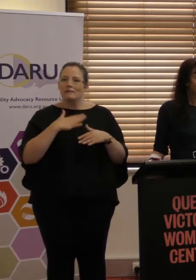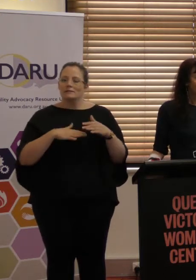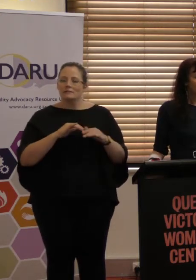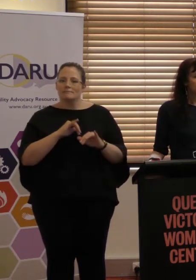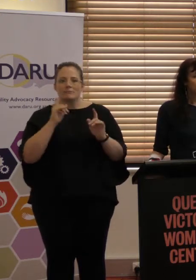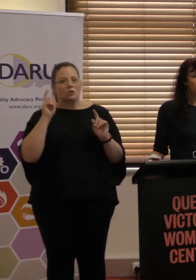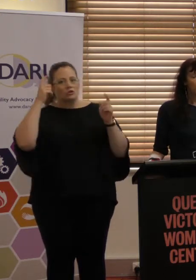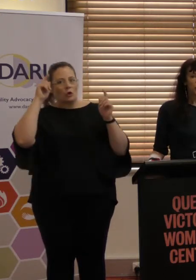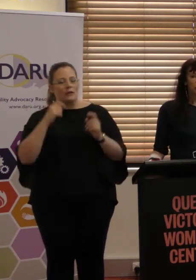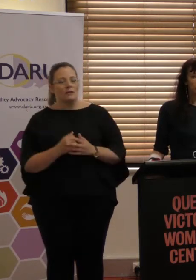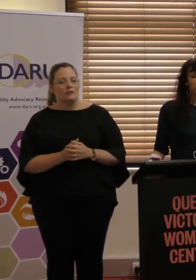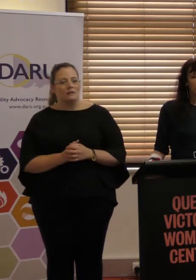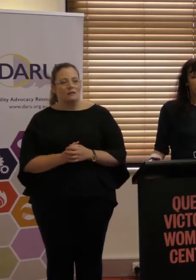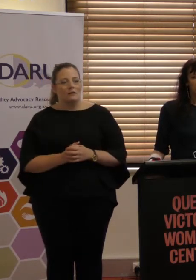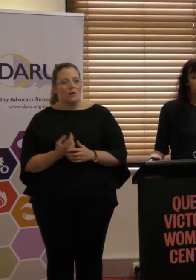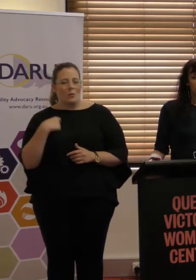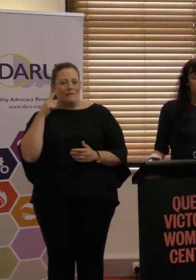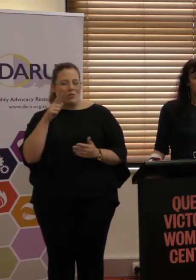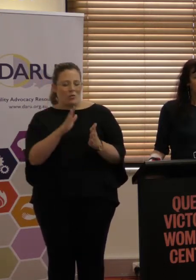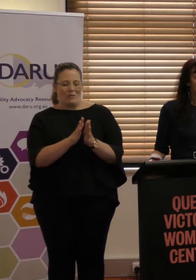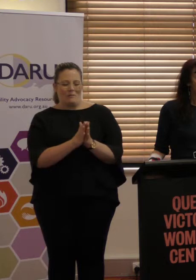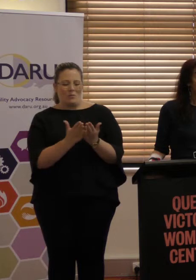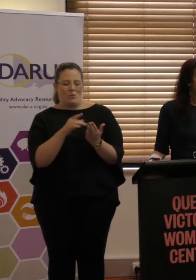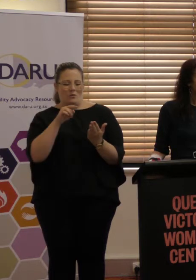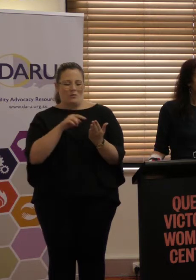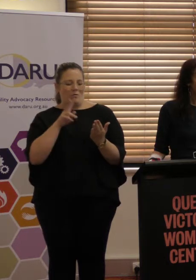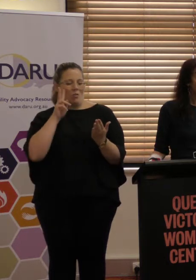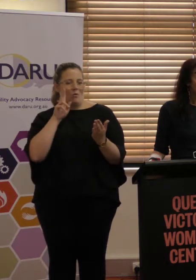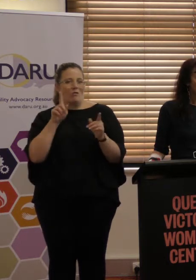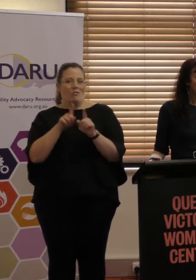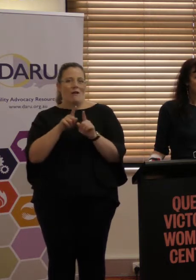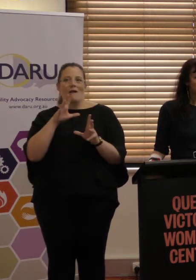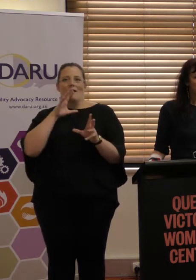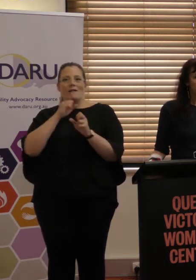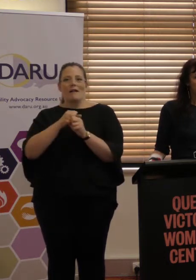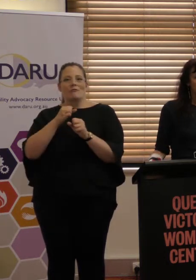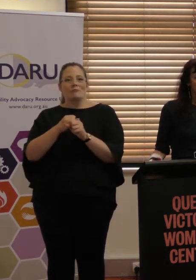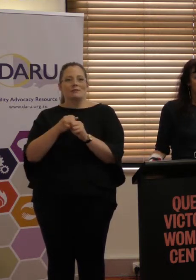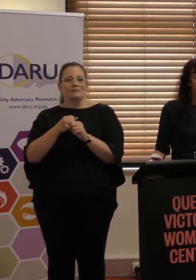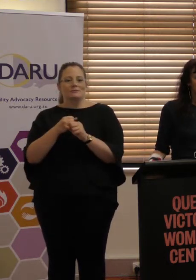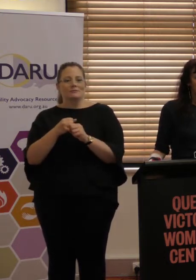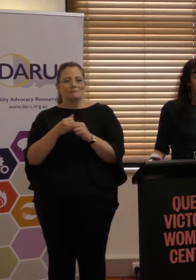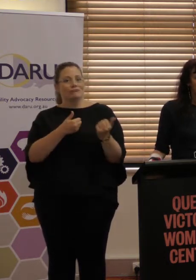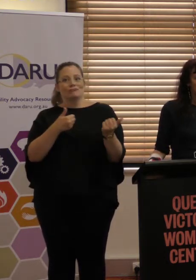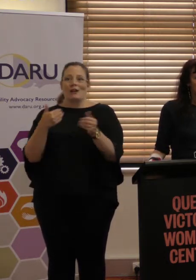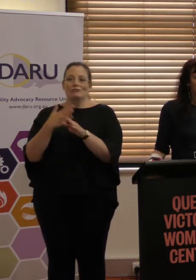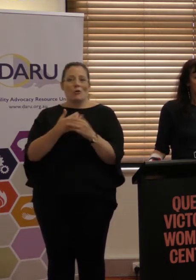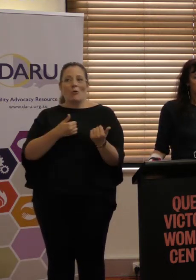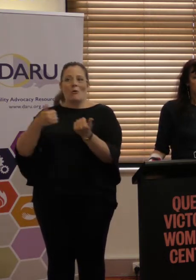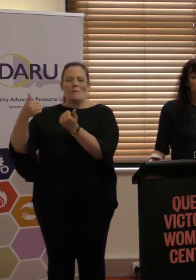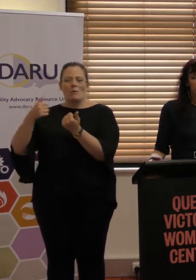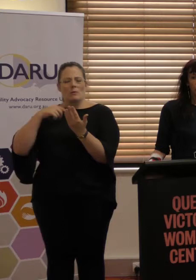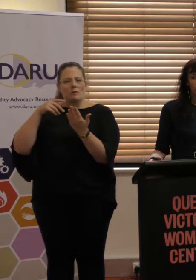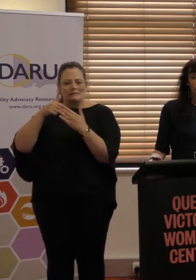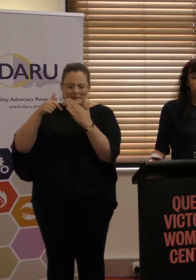concerned, it was a brochure that looked like the government was doing a great job, but if you looked at the fine detail, nearly